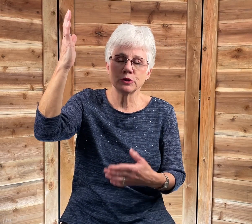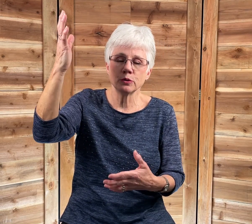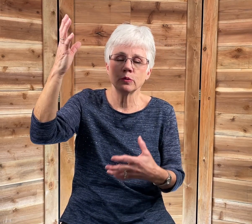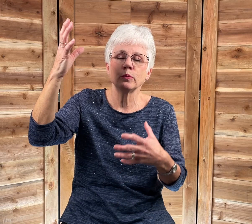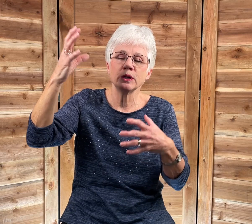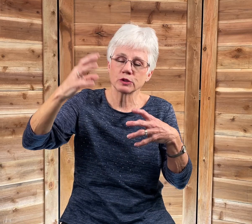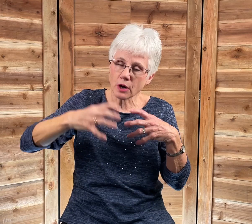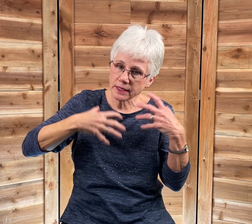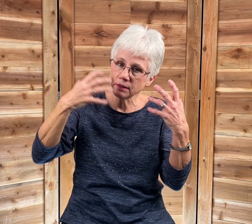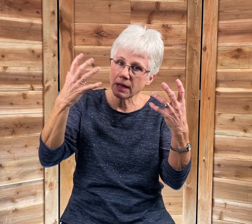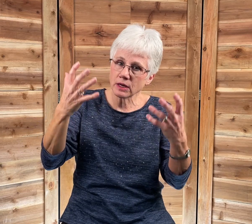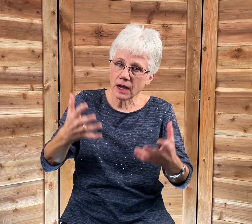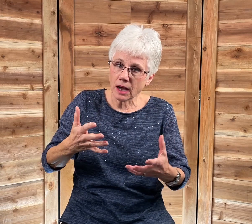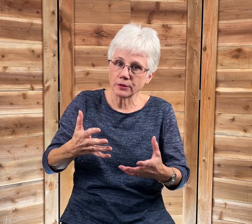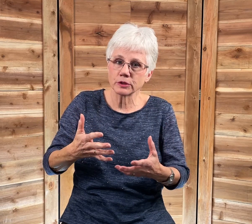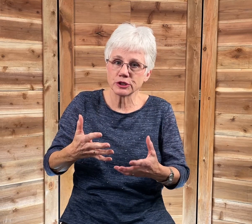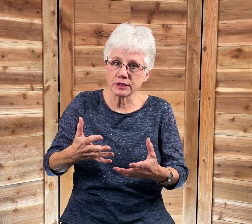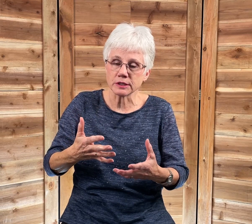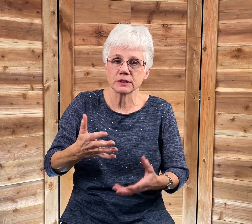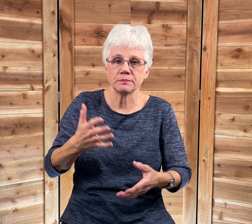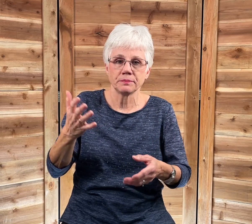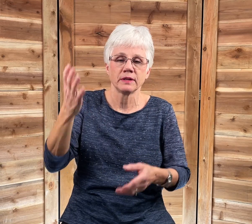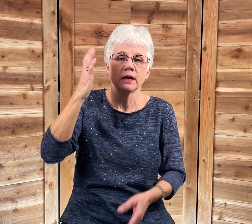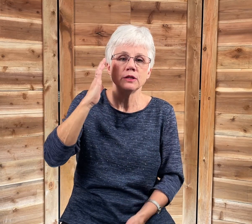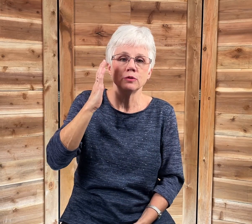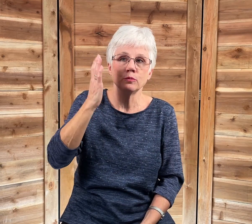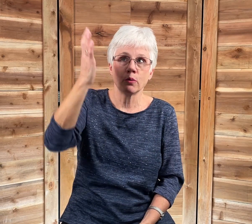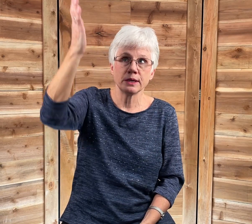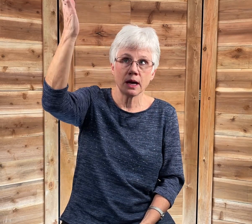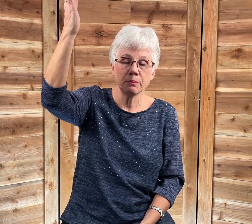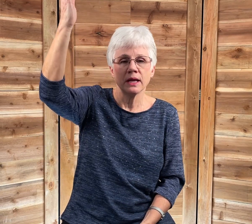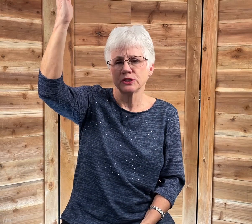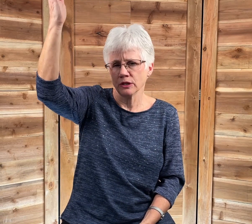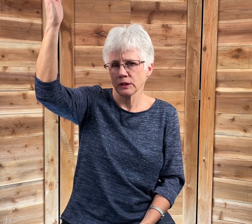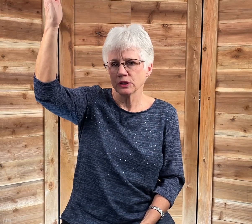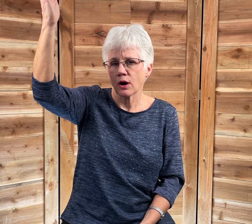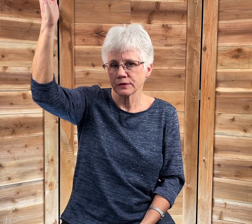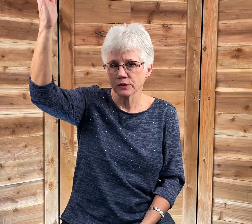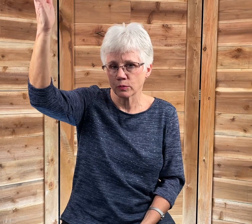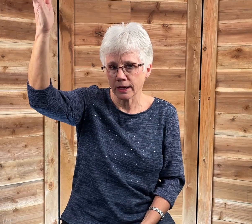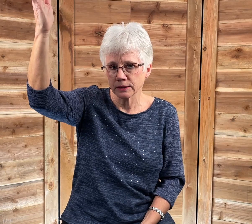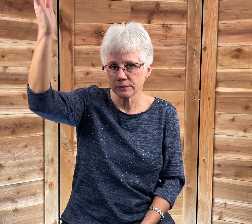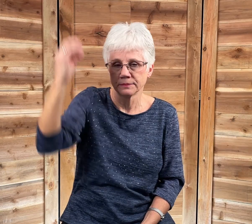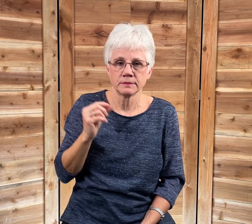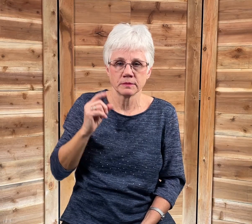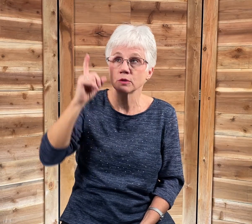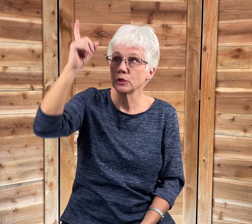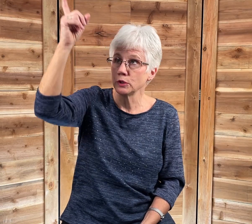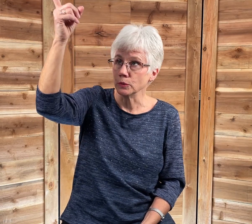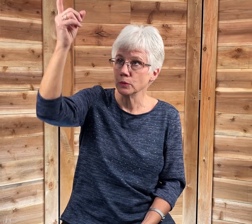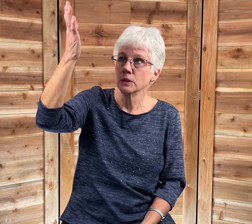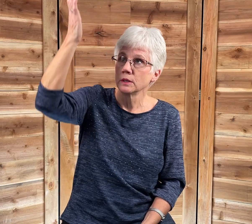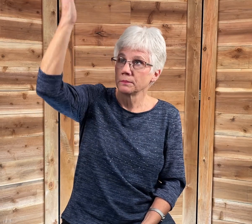What you do when you're talking about God or Jesus, you point up and generally off to the right.